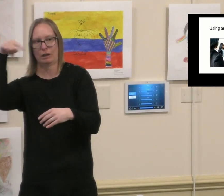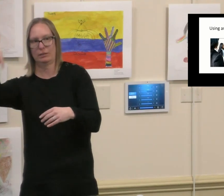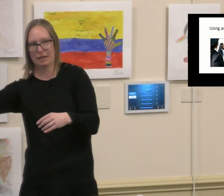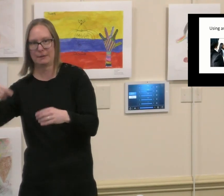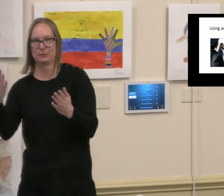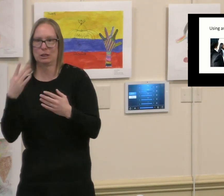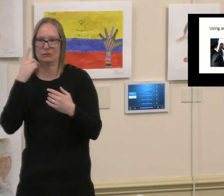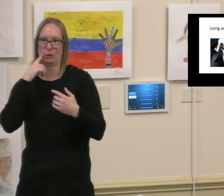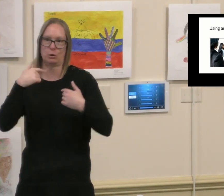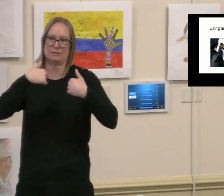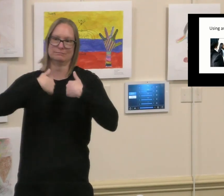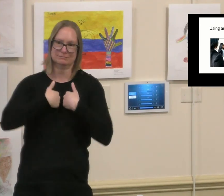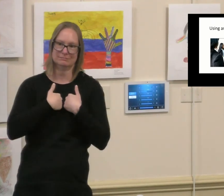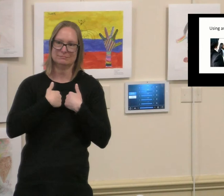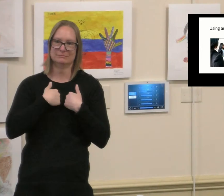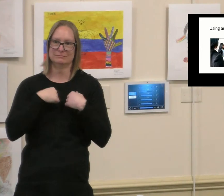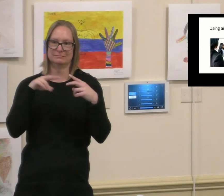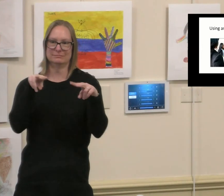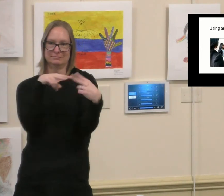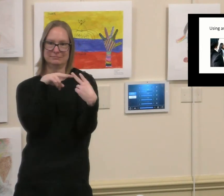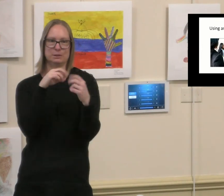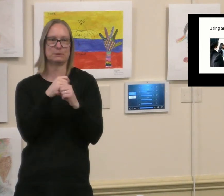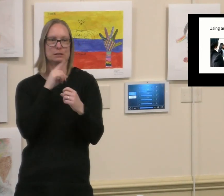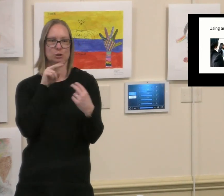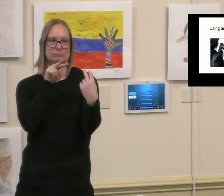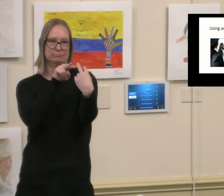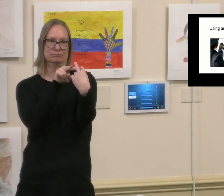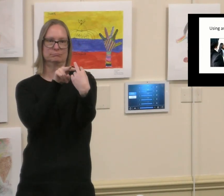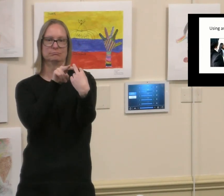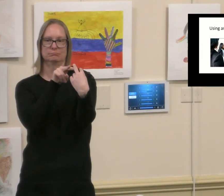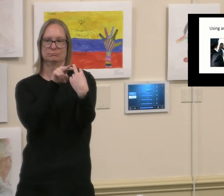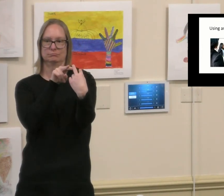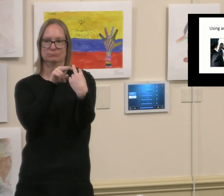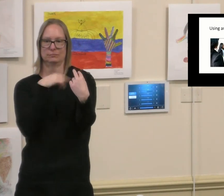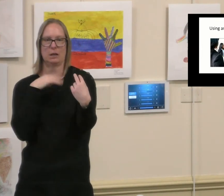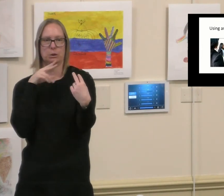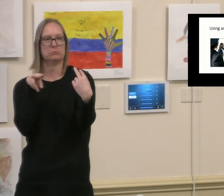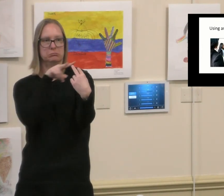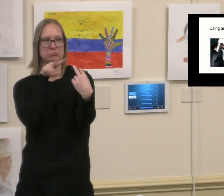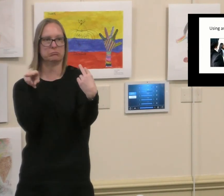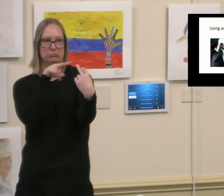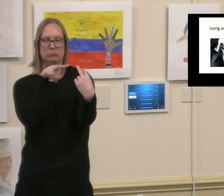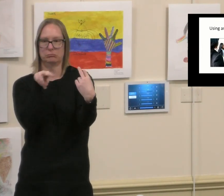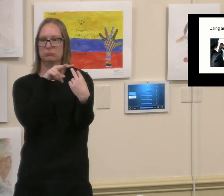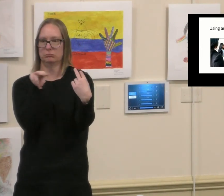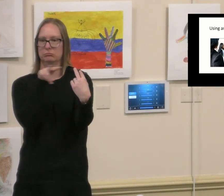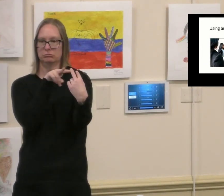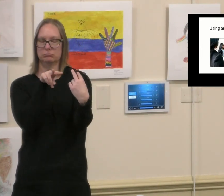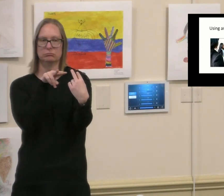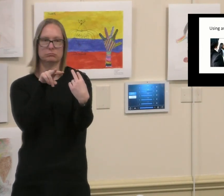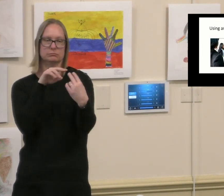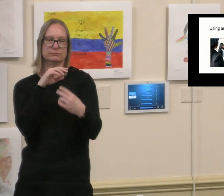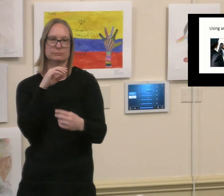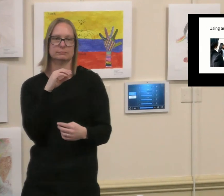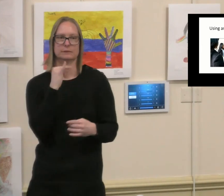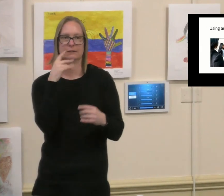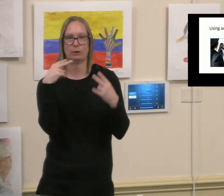at the interpreter. I know as hearing people, we tend to look at the person who we hear, but if you look at the deaf person, I can look at you